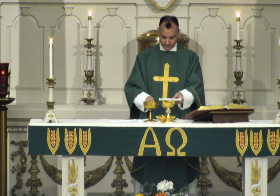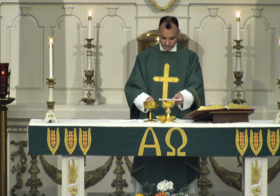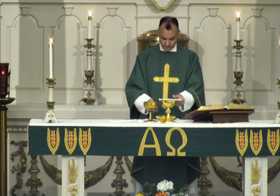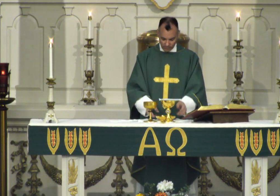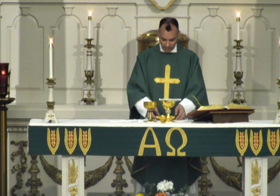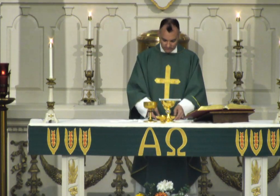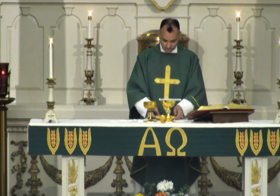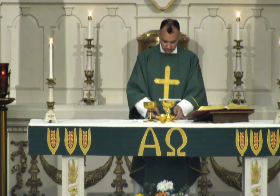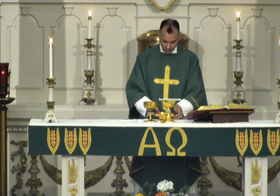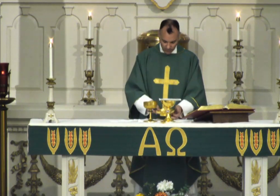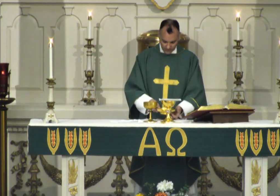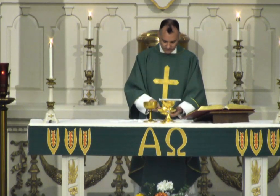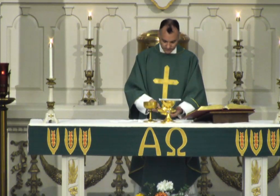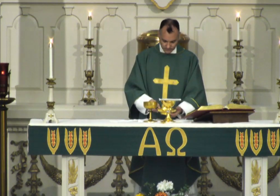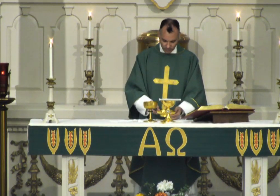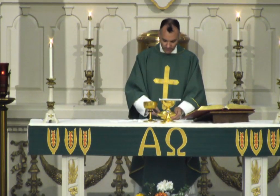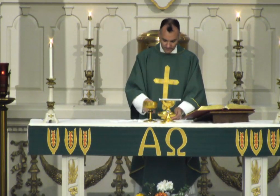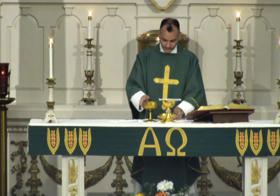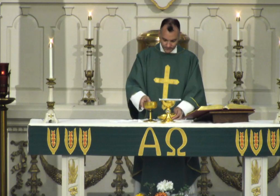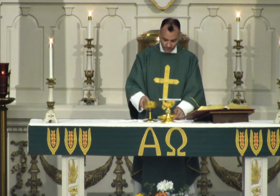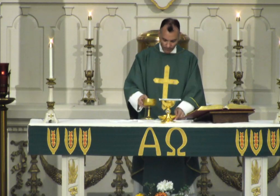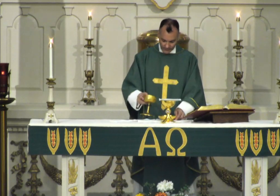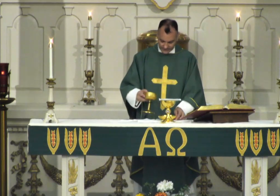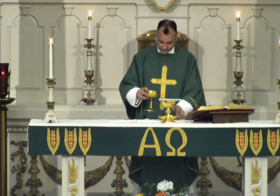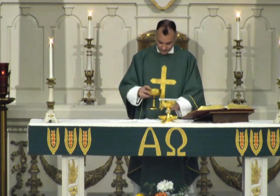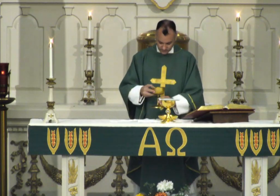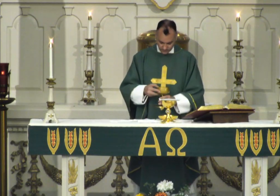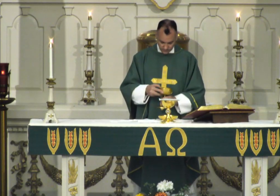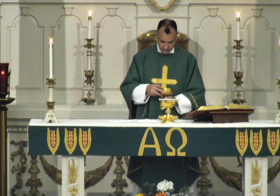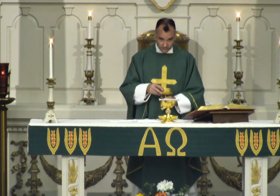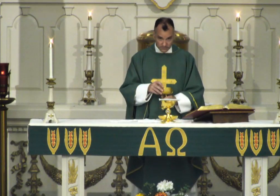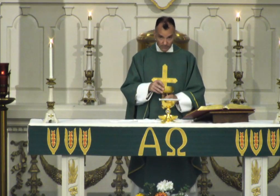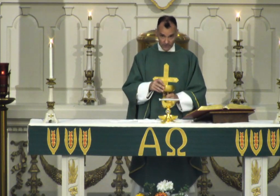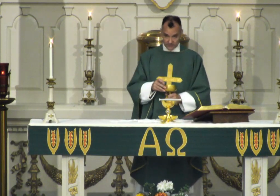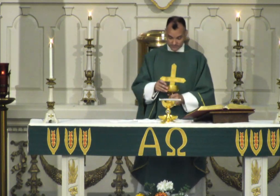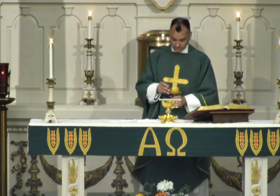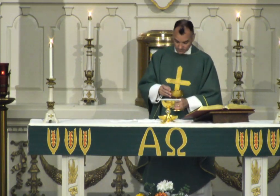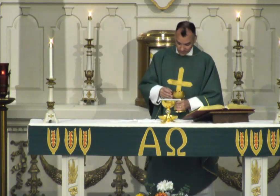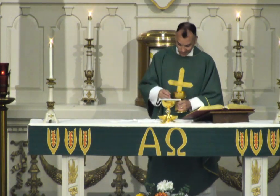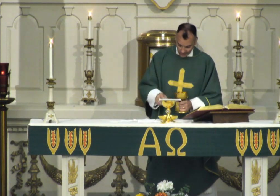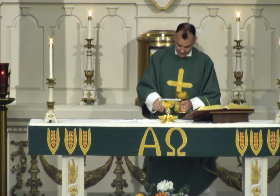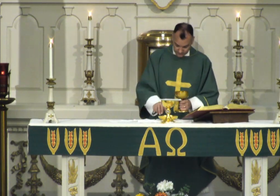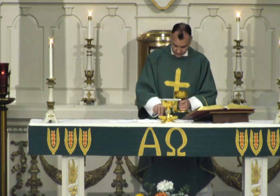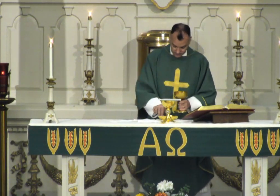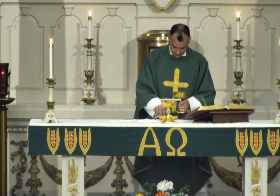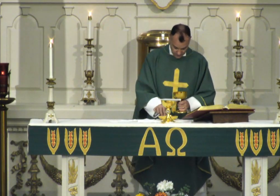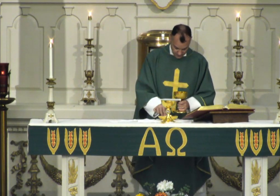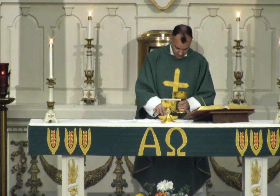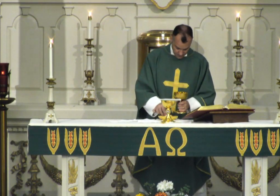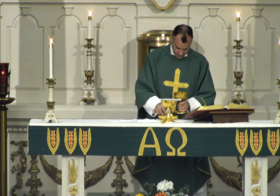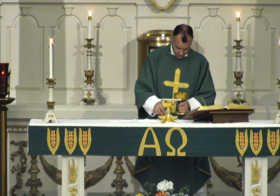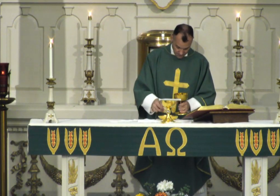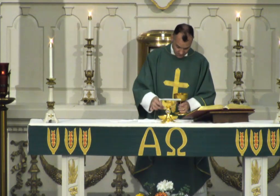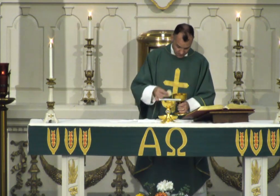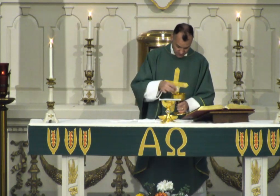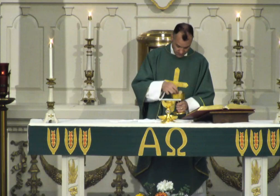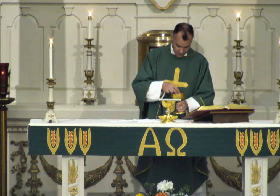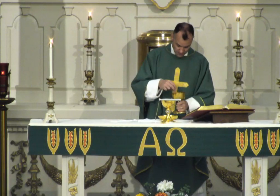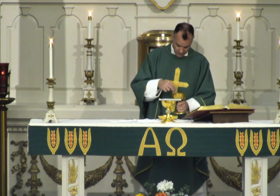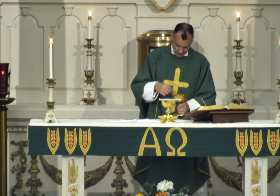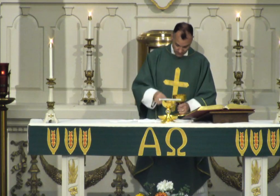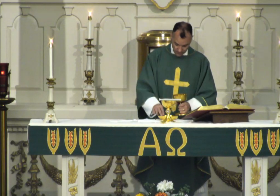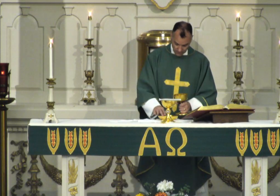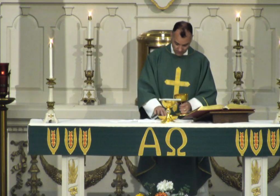Ghost, Creator, blessed, and in our hearts